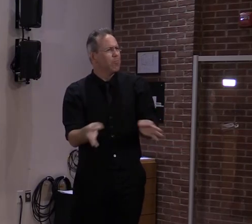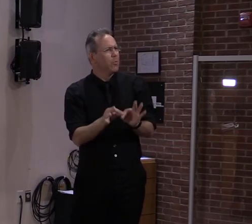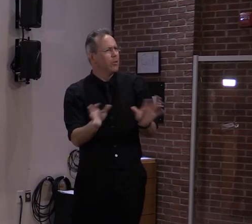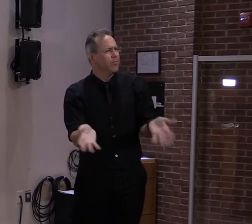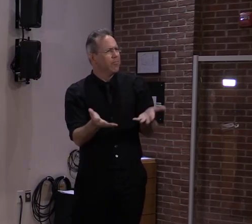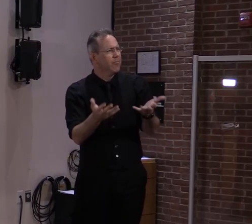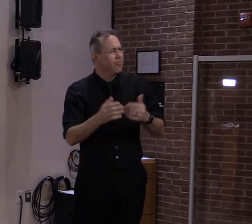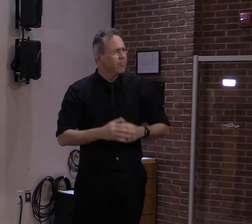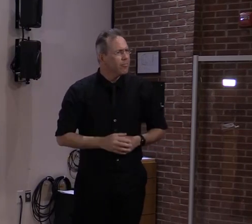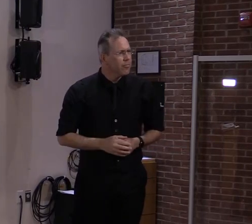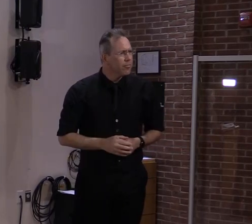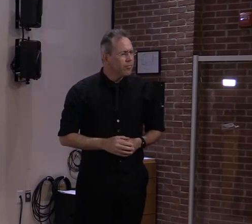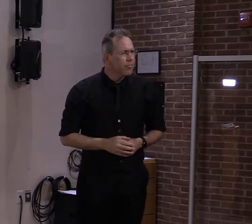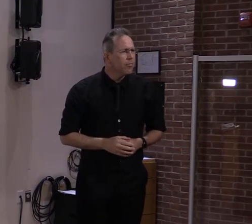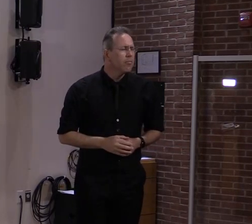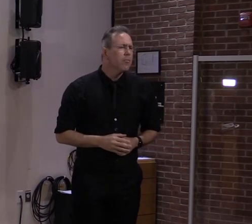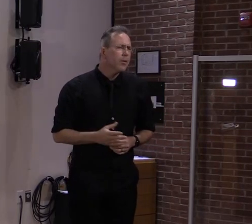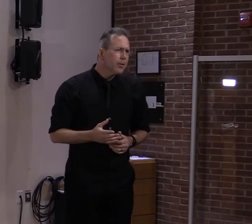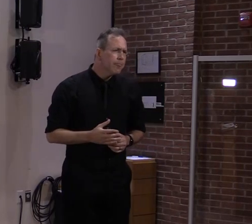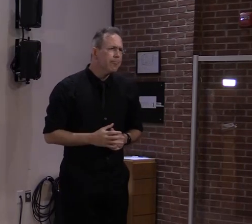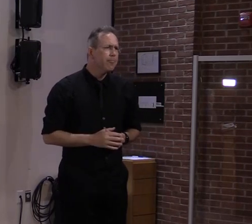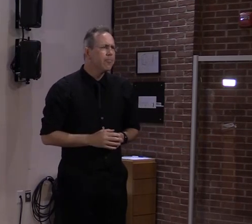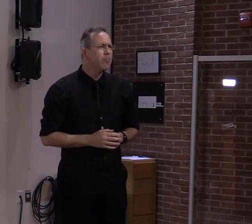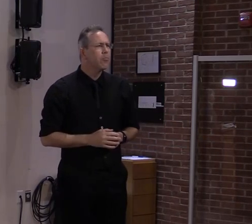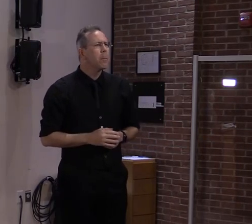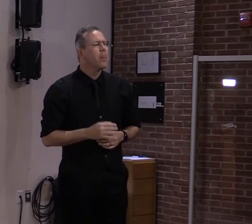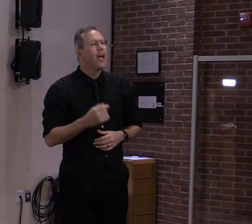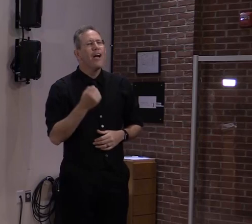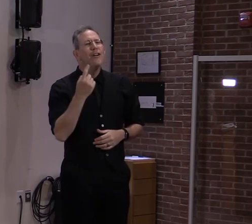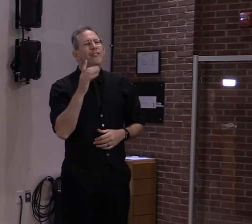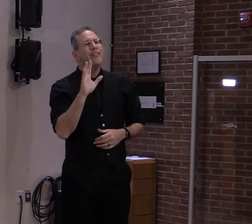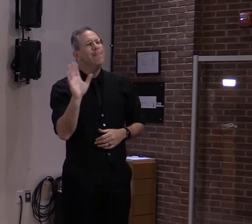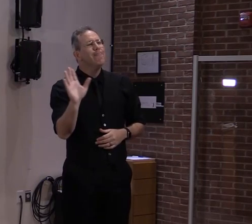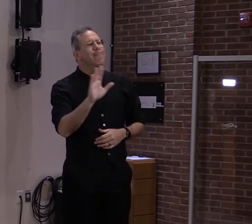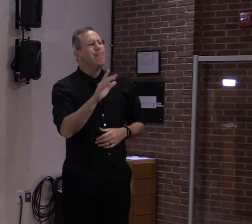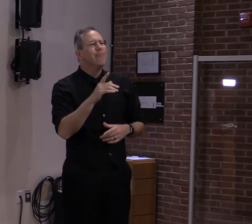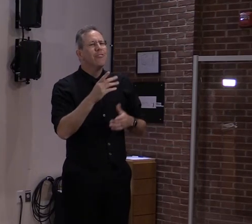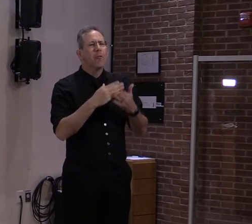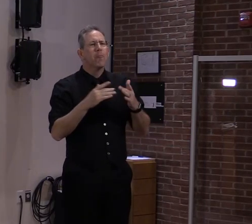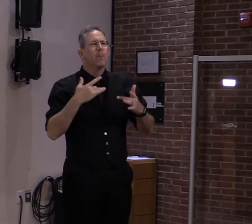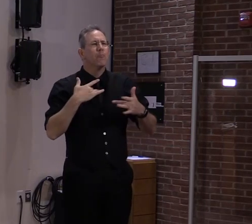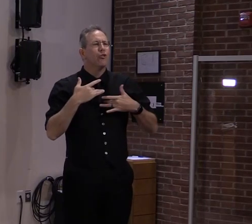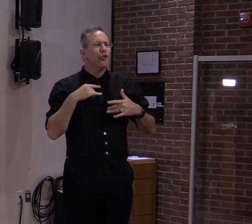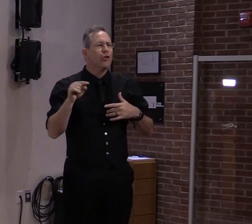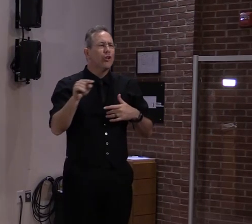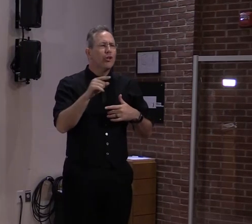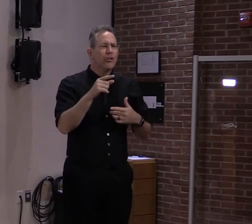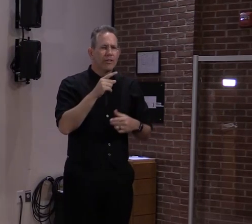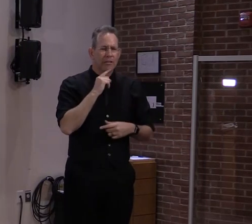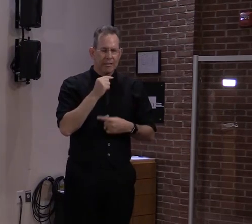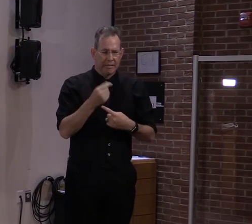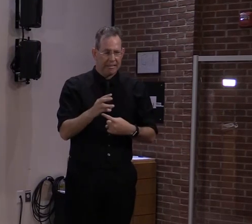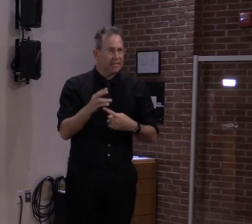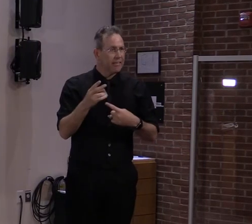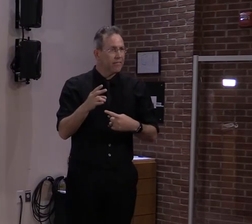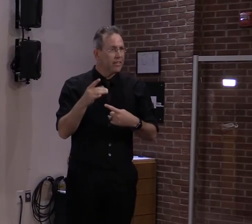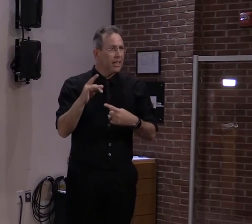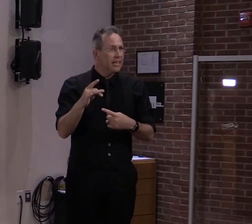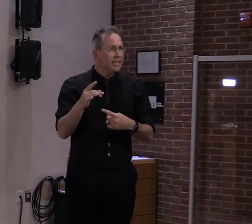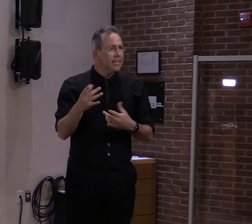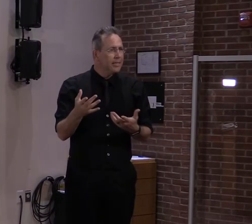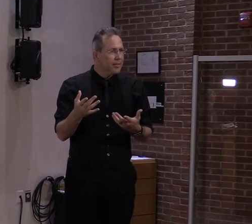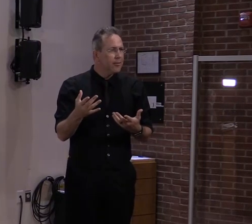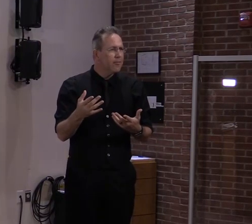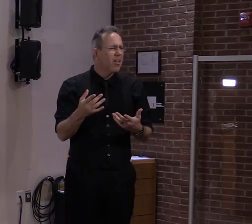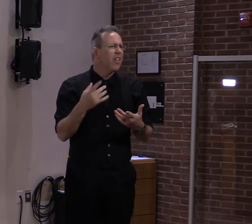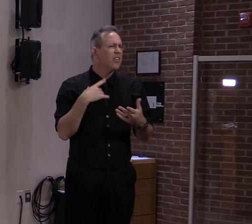I understand if there's a concern about a 16 or 17 year old, but at the same time, I think this is an important enough decision